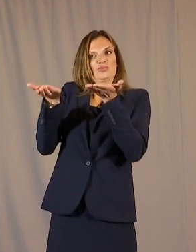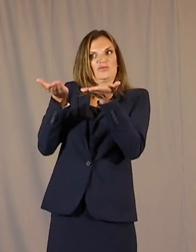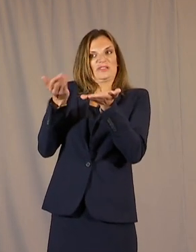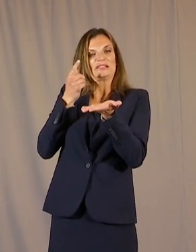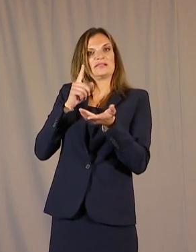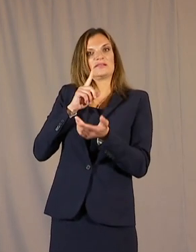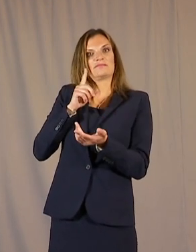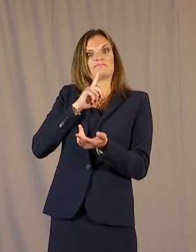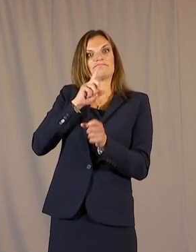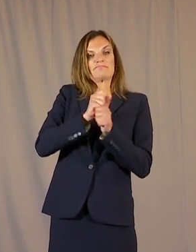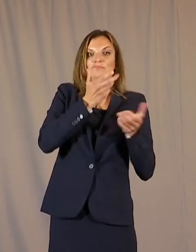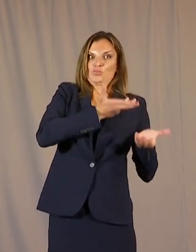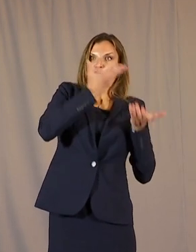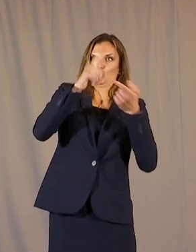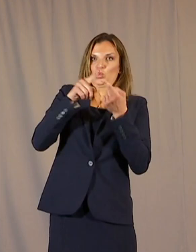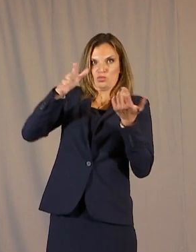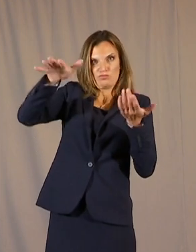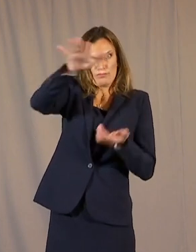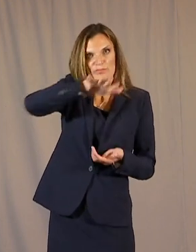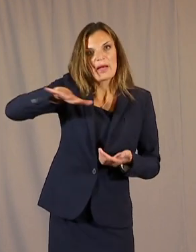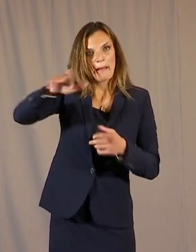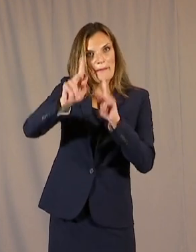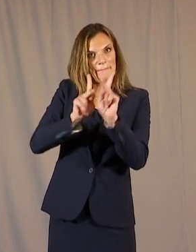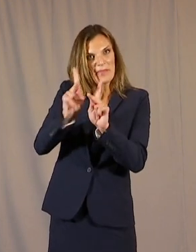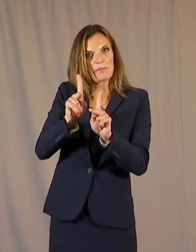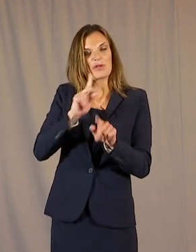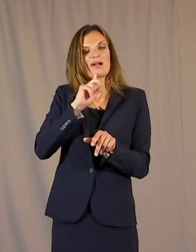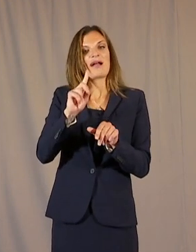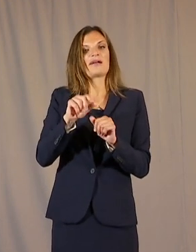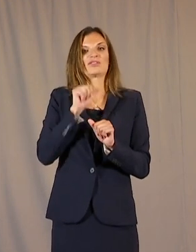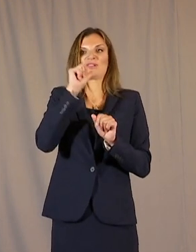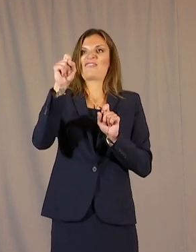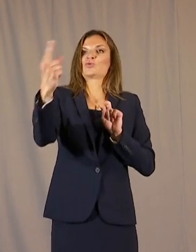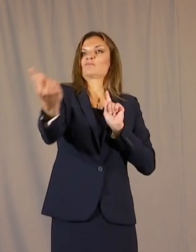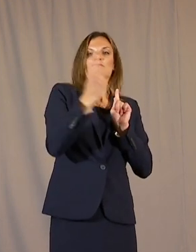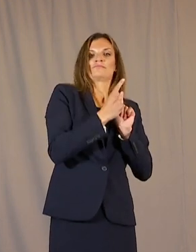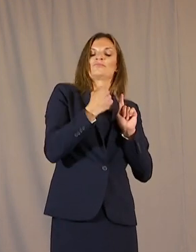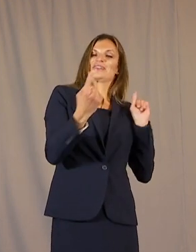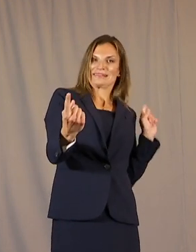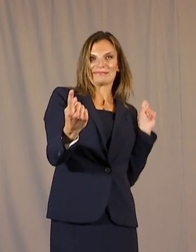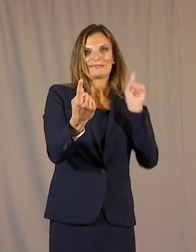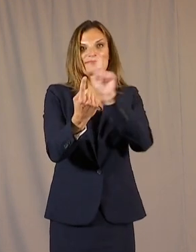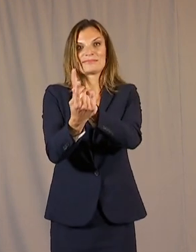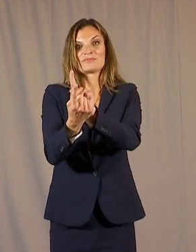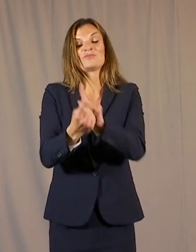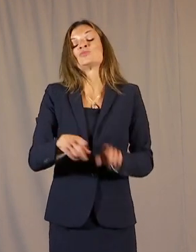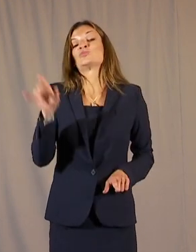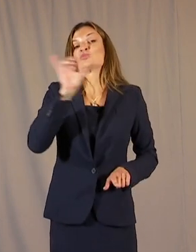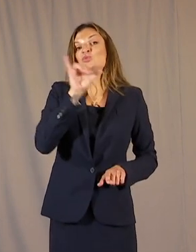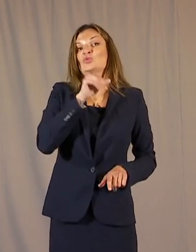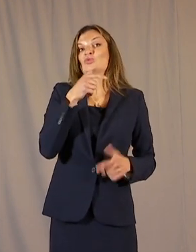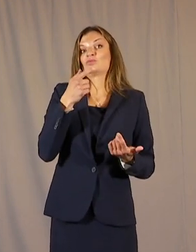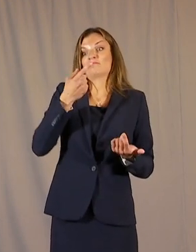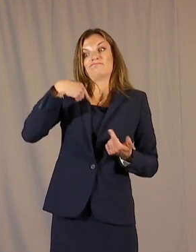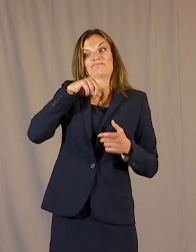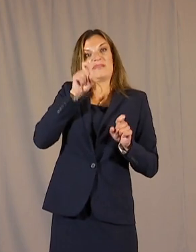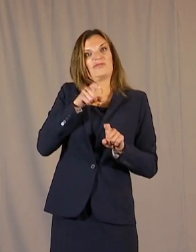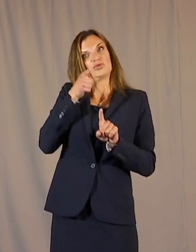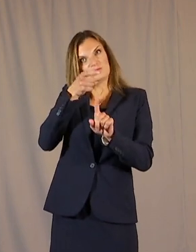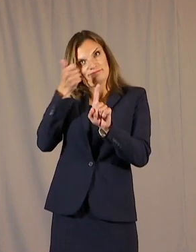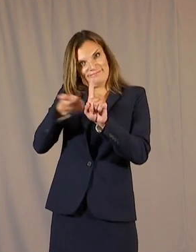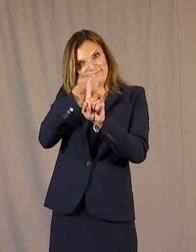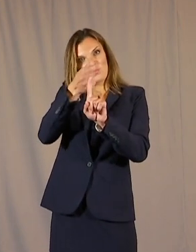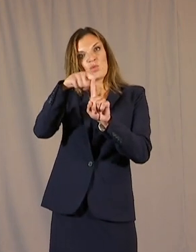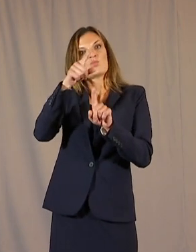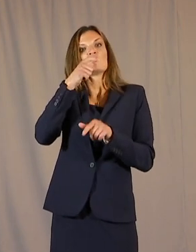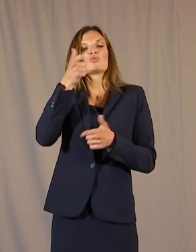services to them. Not only did we have to do that, we had to put some pressure on their employers to